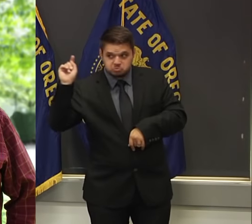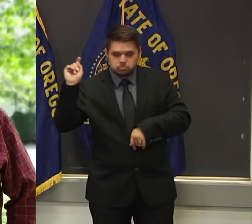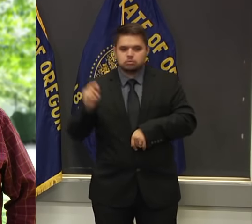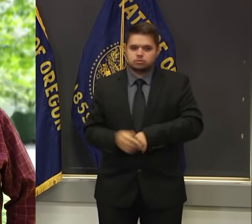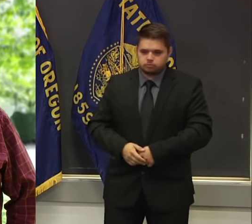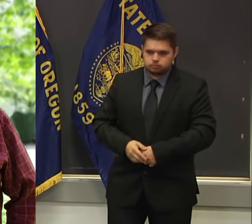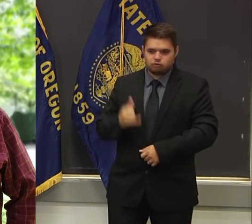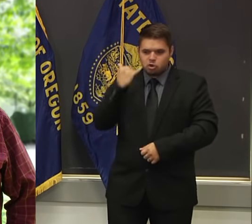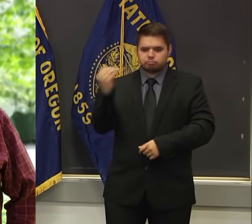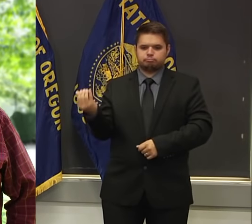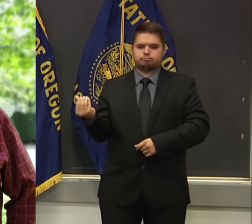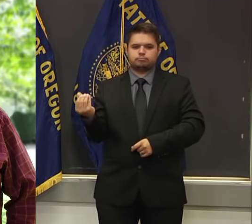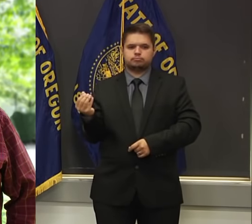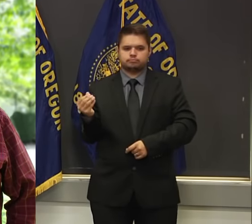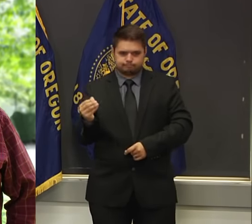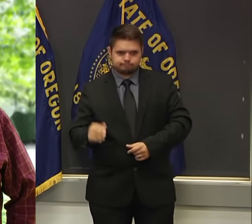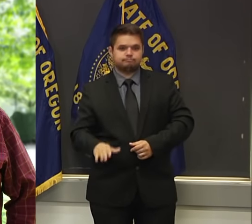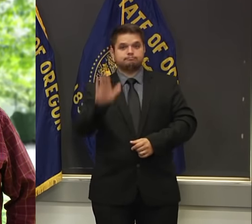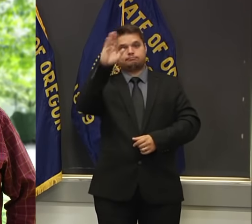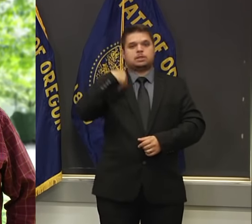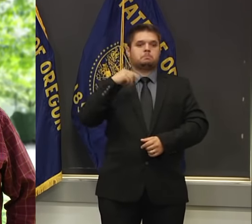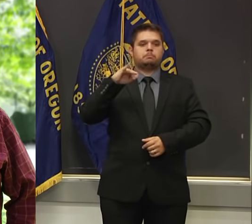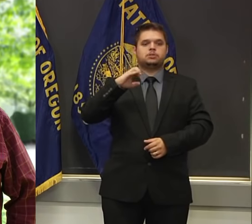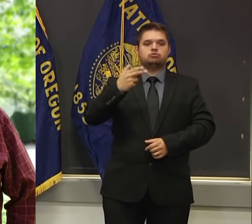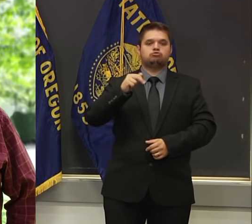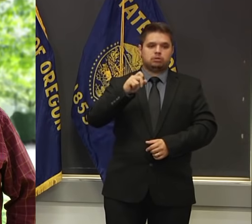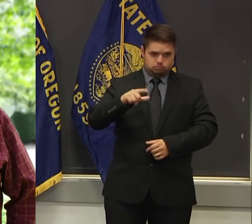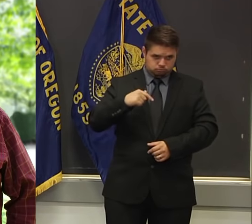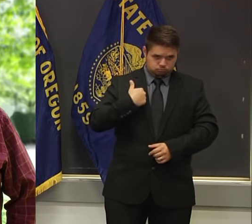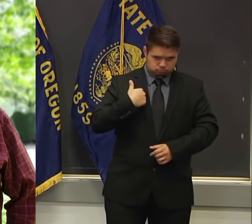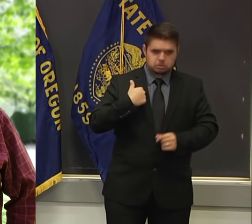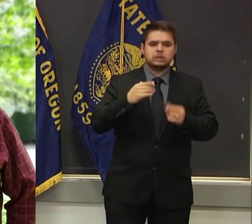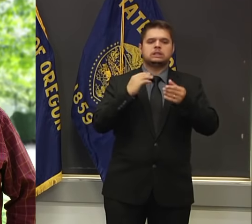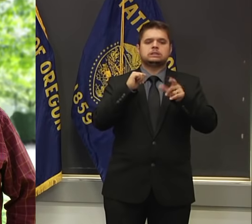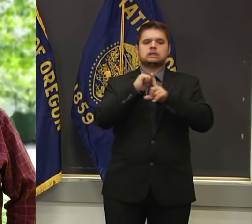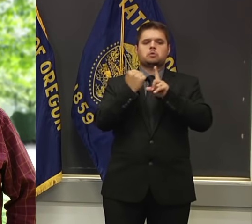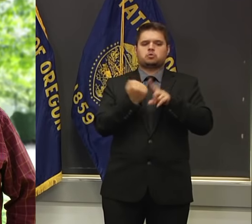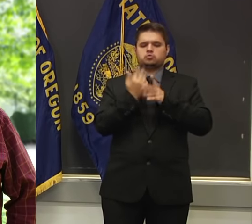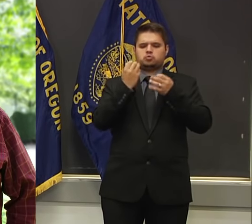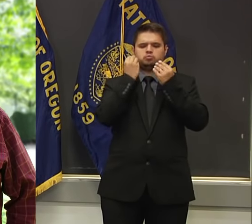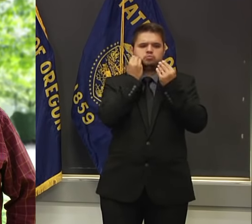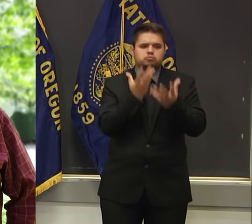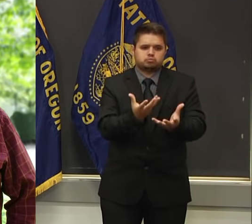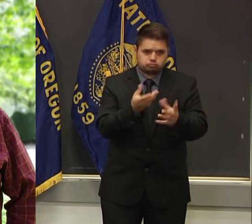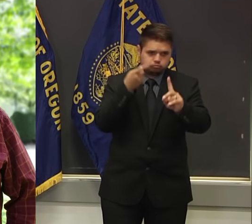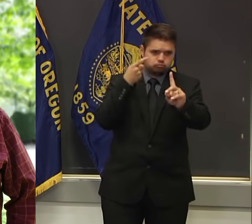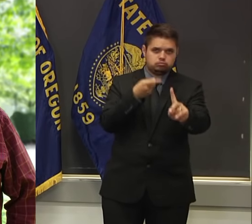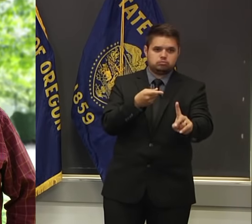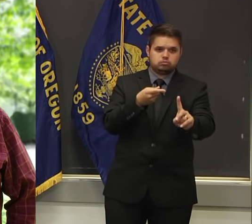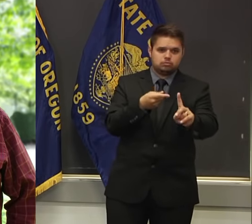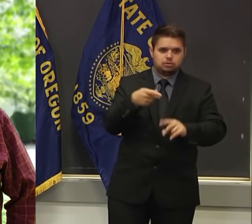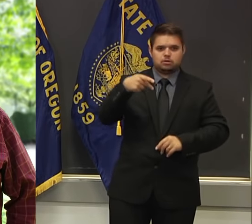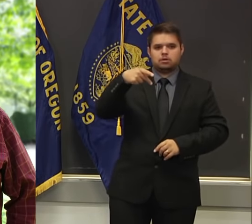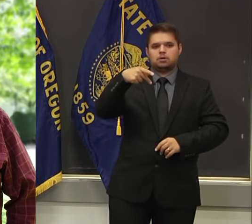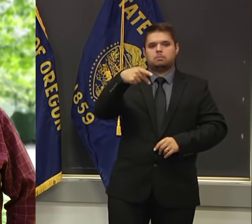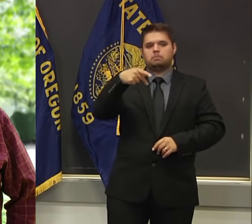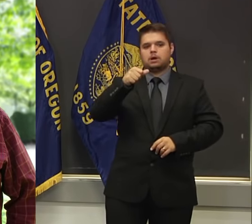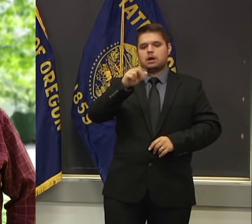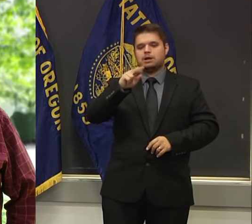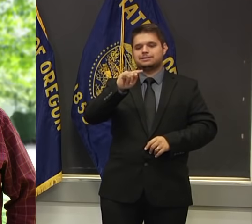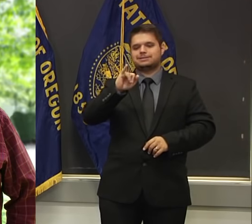Well, really in this context, what we're looking at is protection from particulates. So any respirator will provide